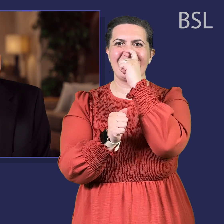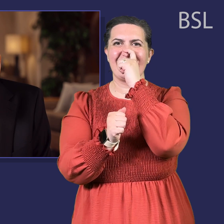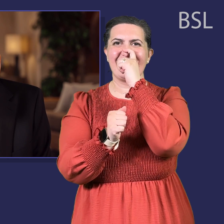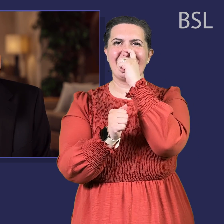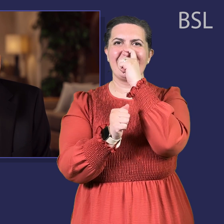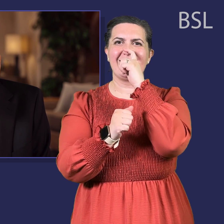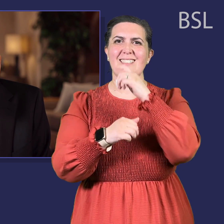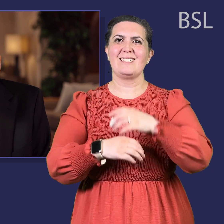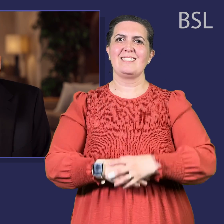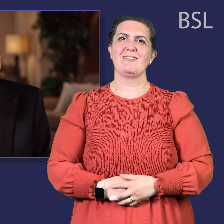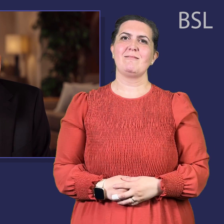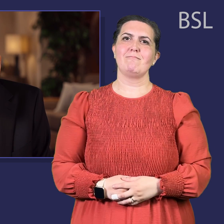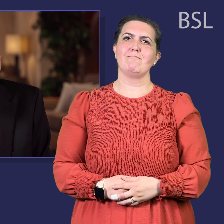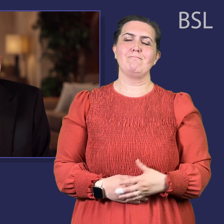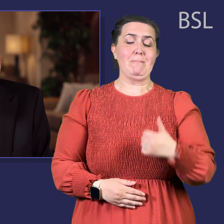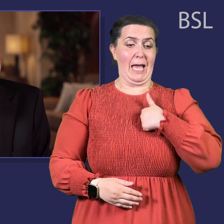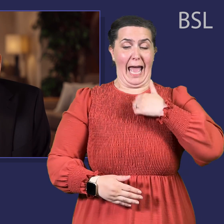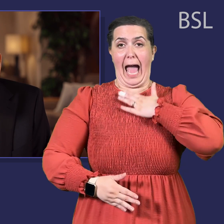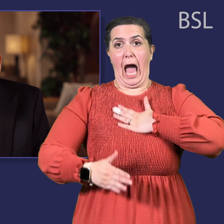brothers and sisters,